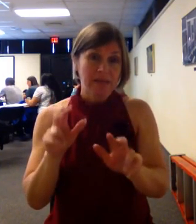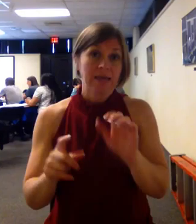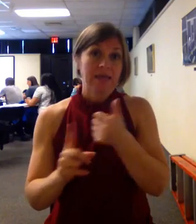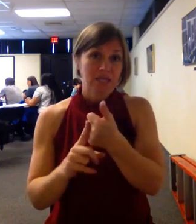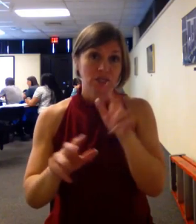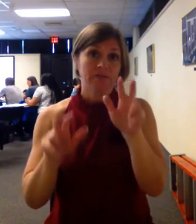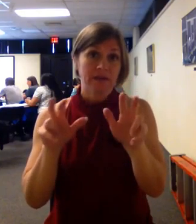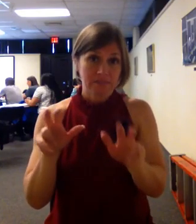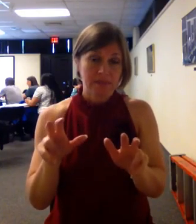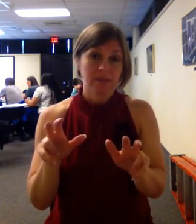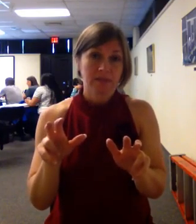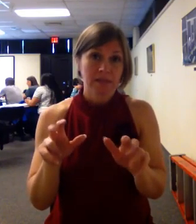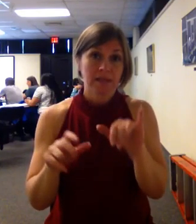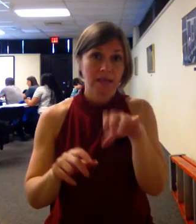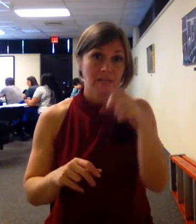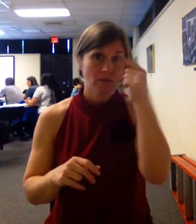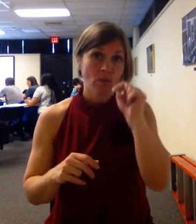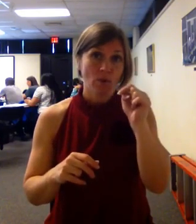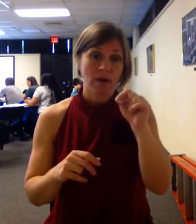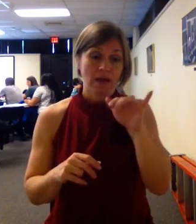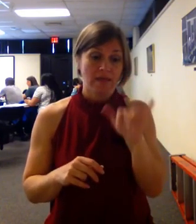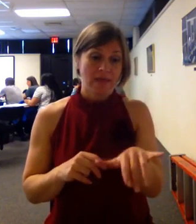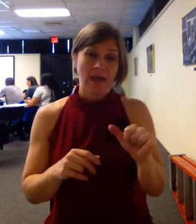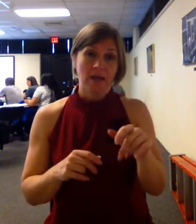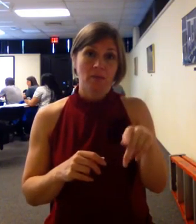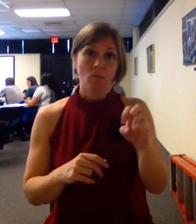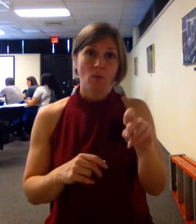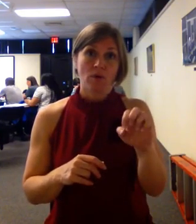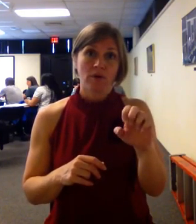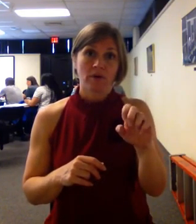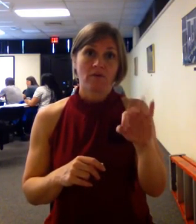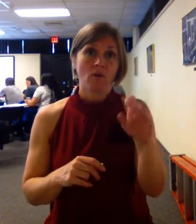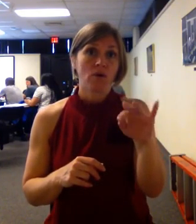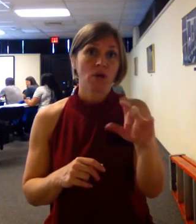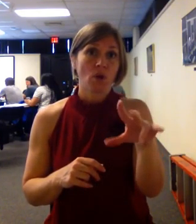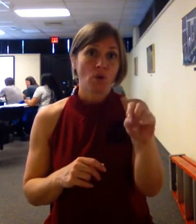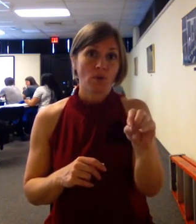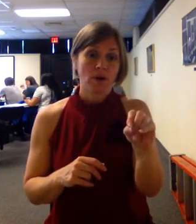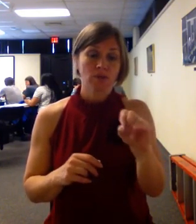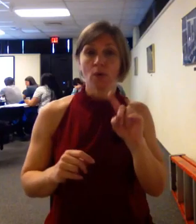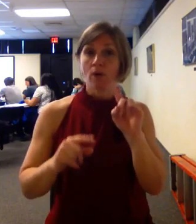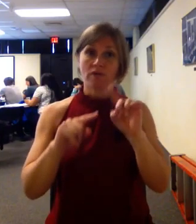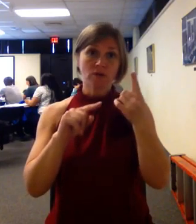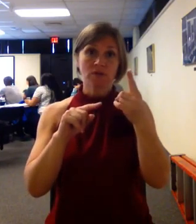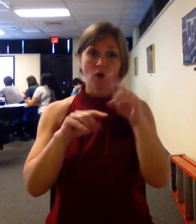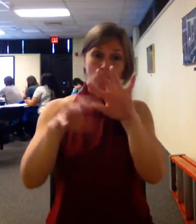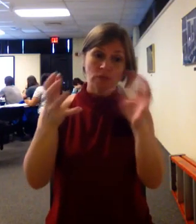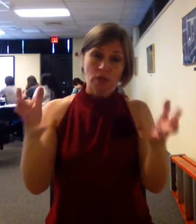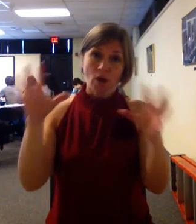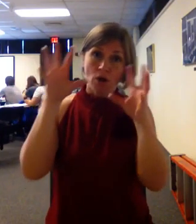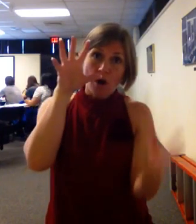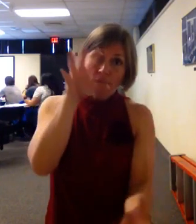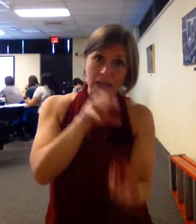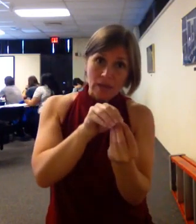investment is for the weight for that portfolio. So what you're doing is, first of all, you total up your whole portfolio. So you've got